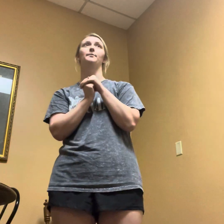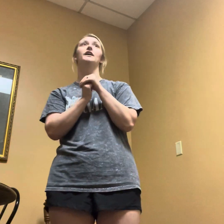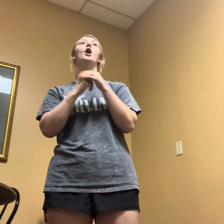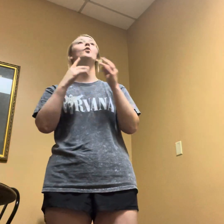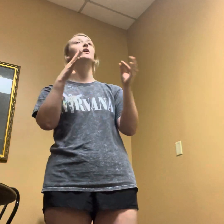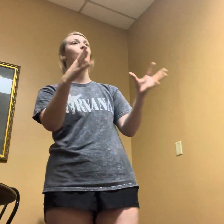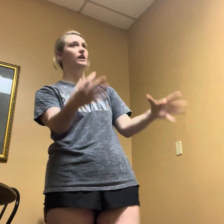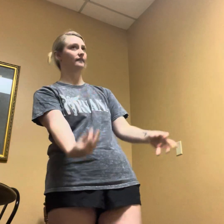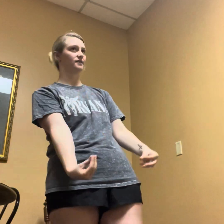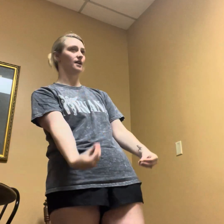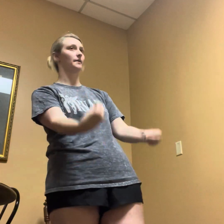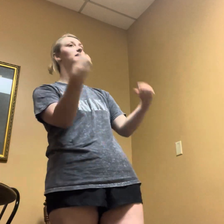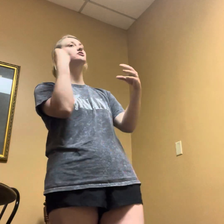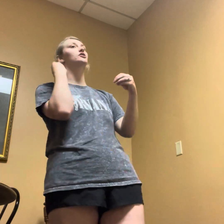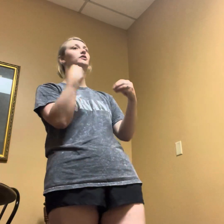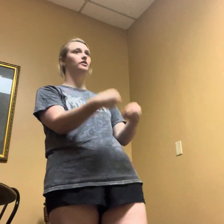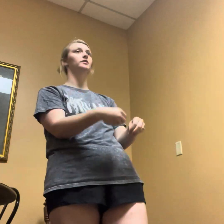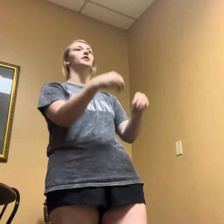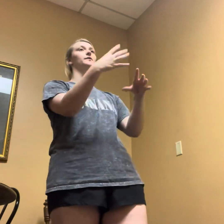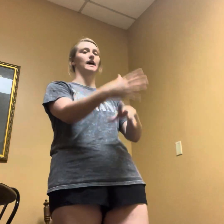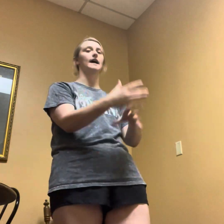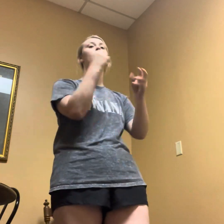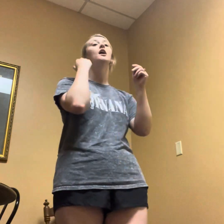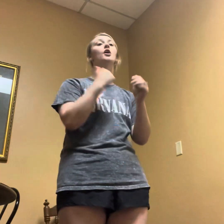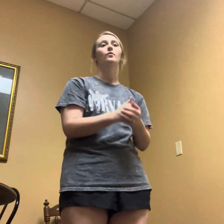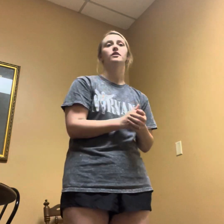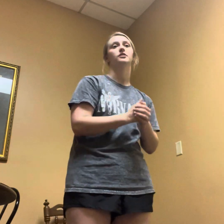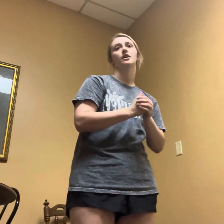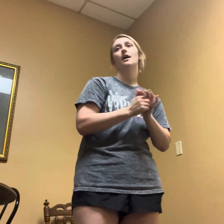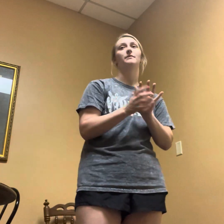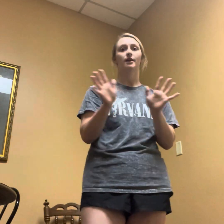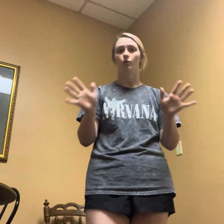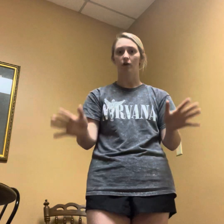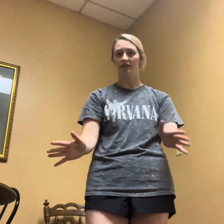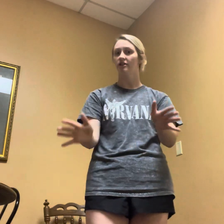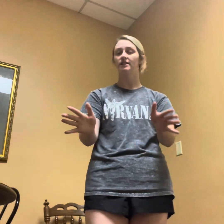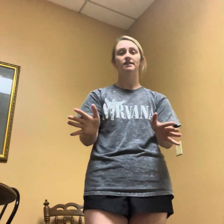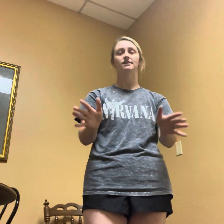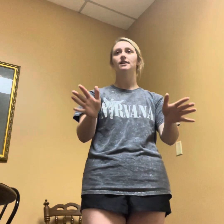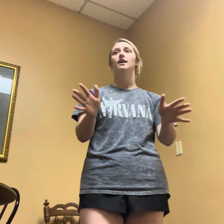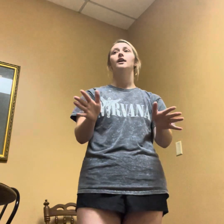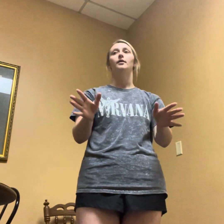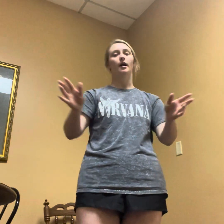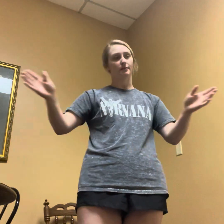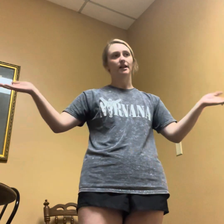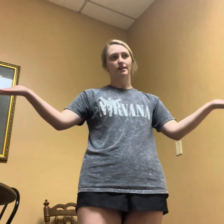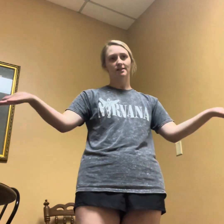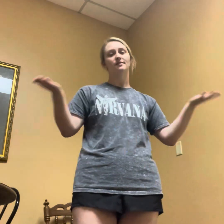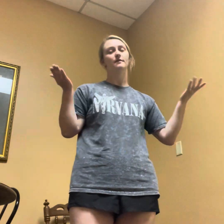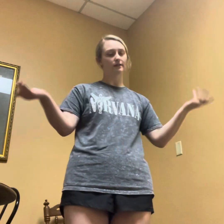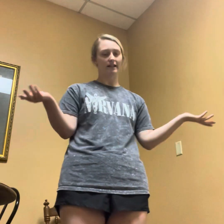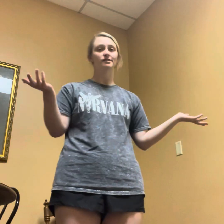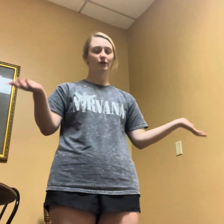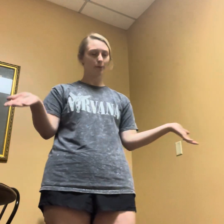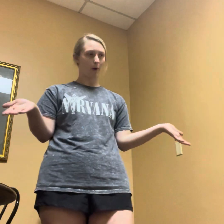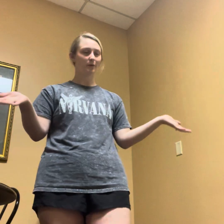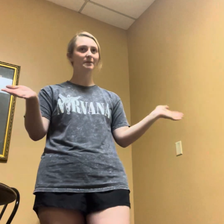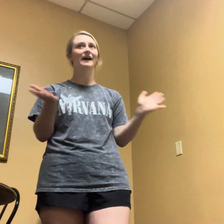oh, we all got the same answer, good, okay. Whatever it is, it needs to be related to the problem,